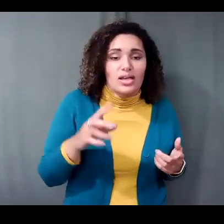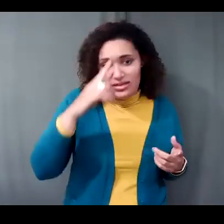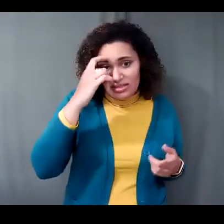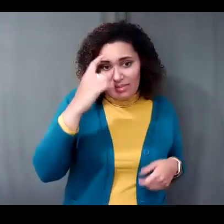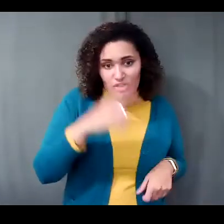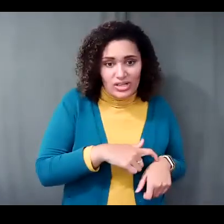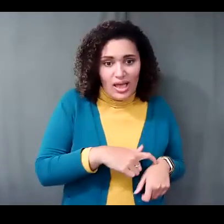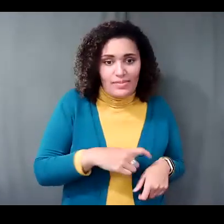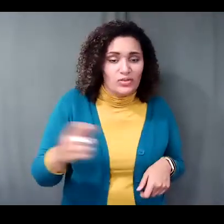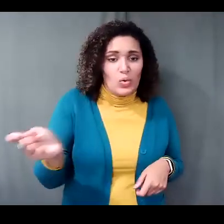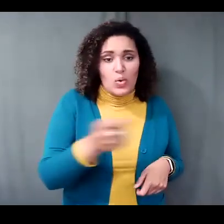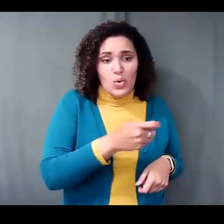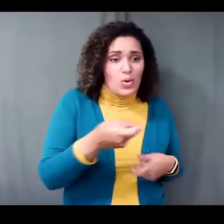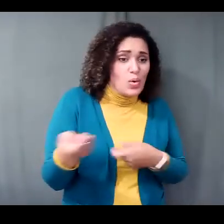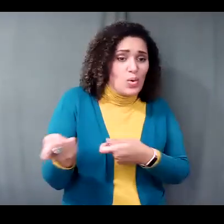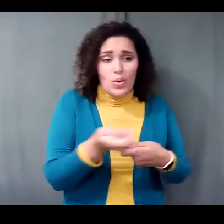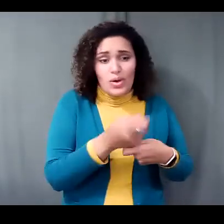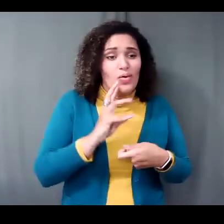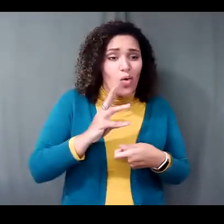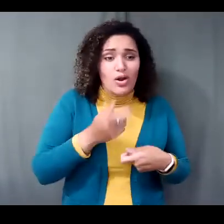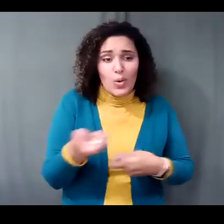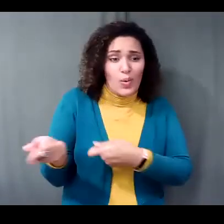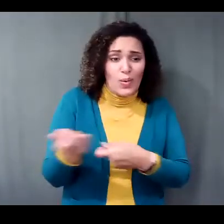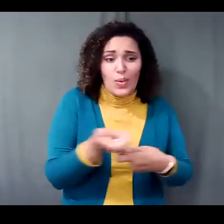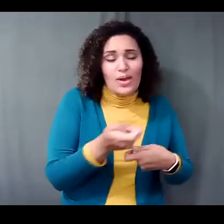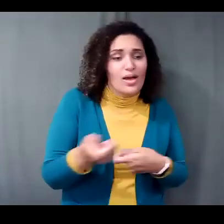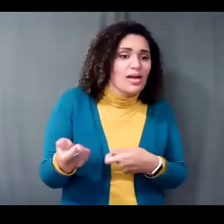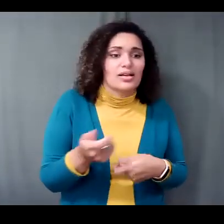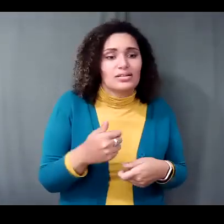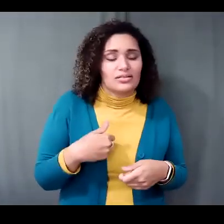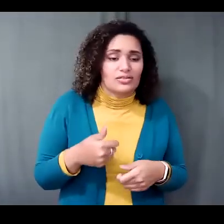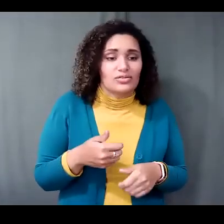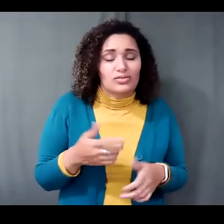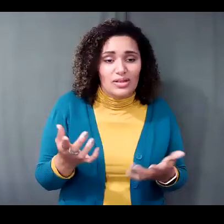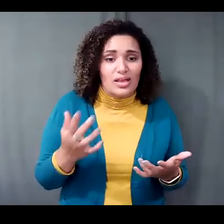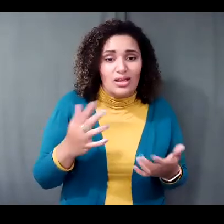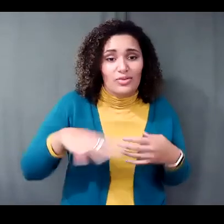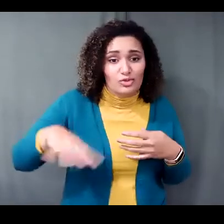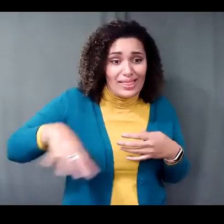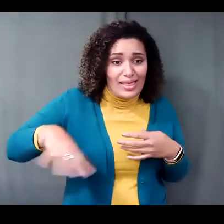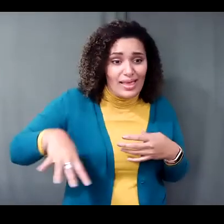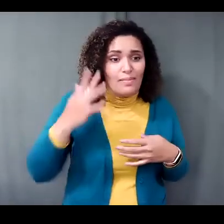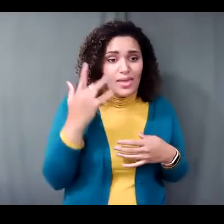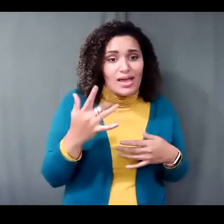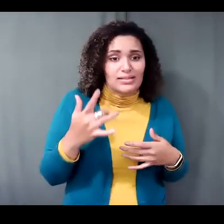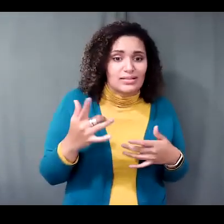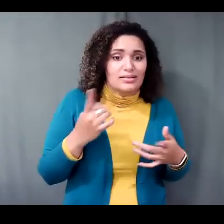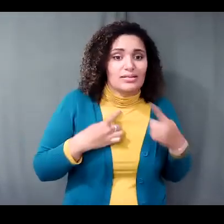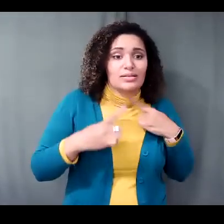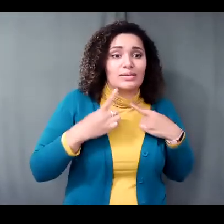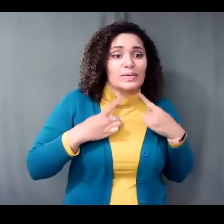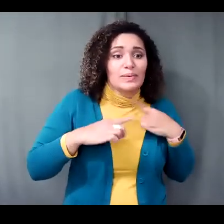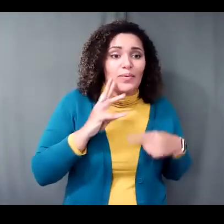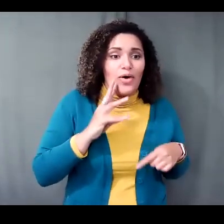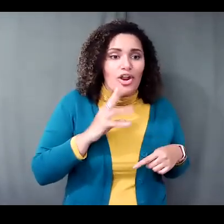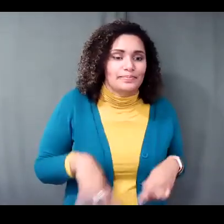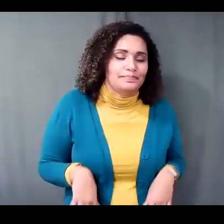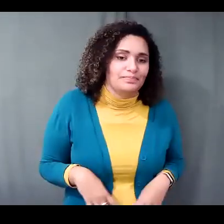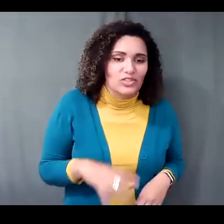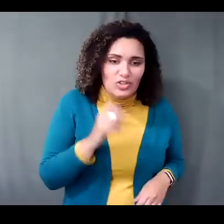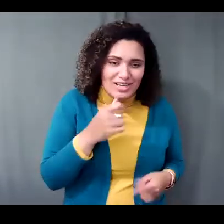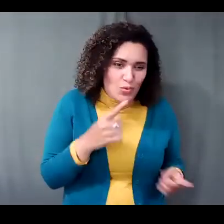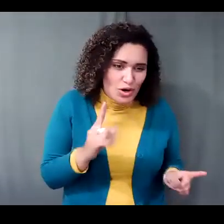trying. And then we have to protect that from air in order to keep those great aromas and flavors.